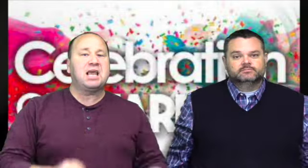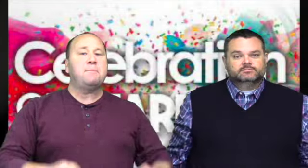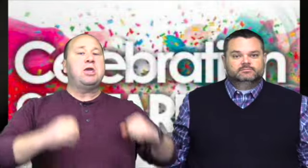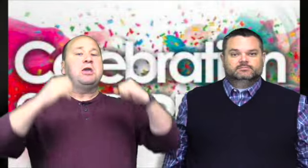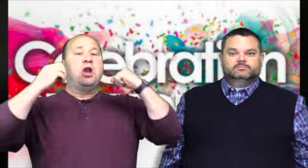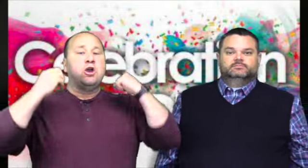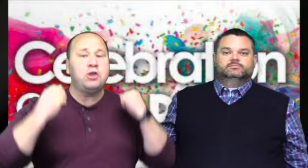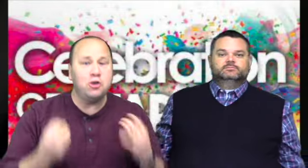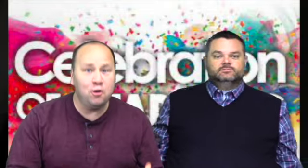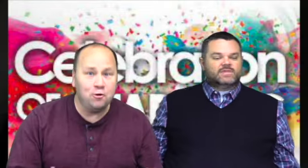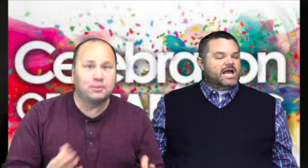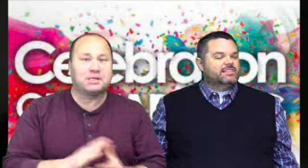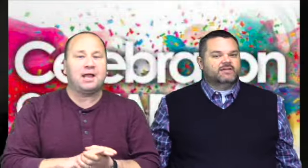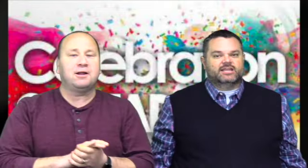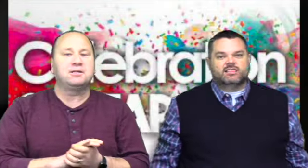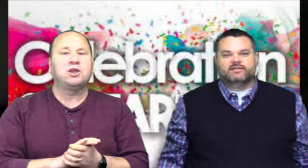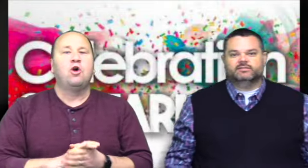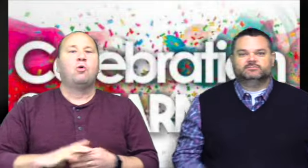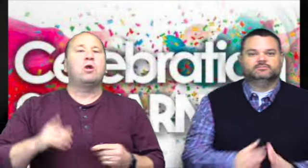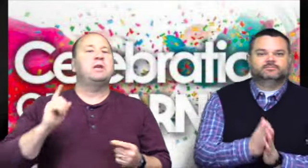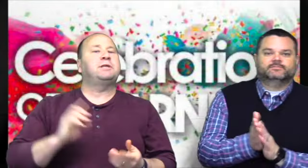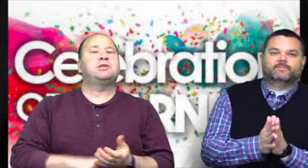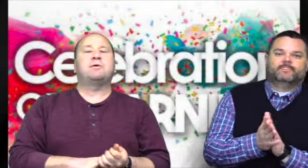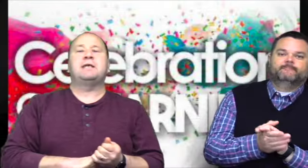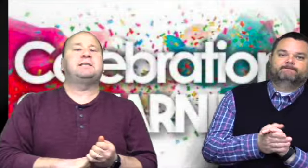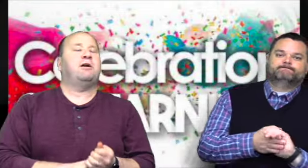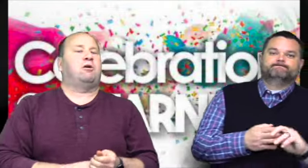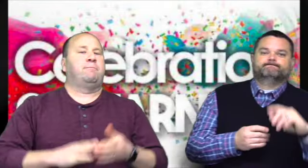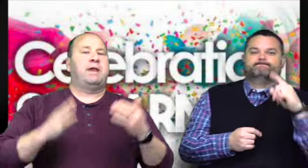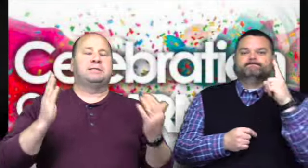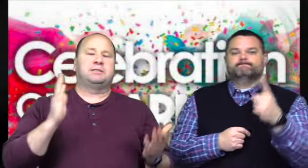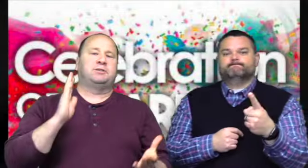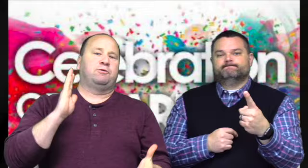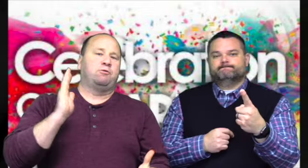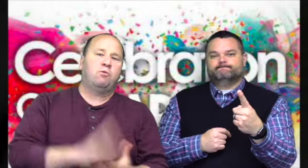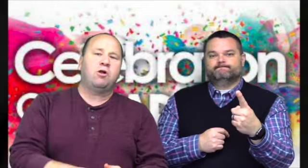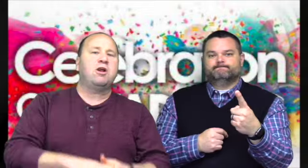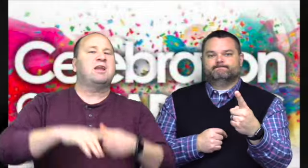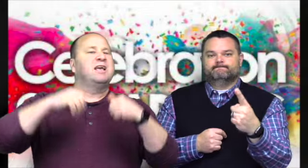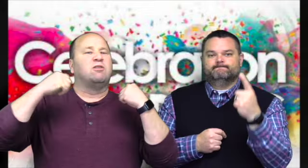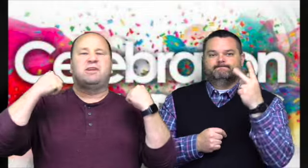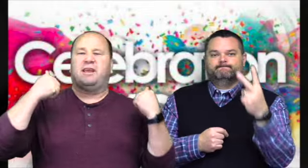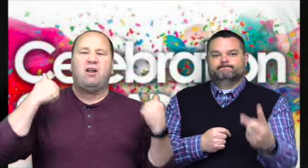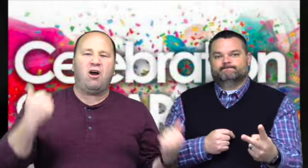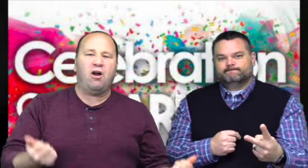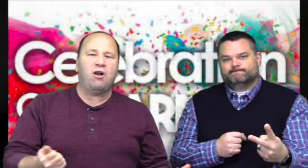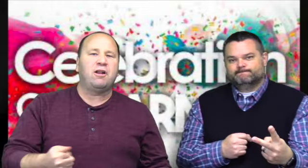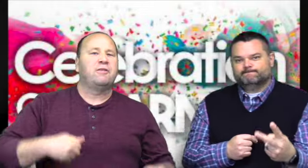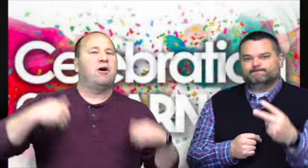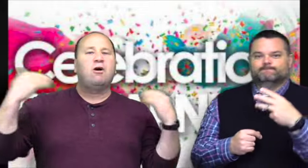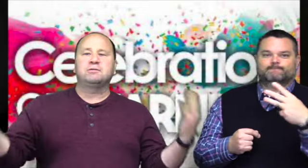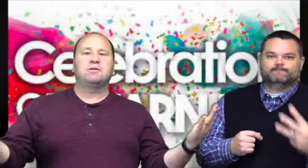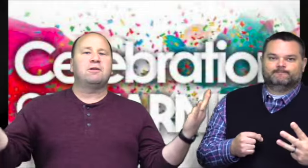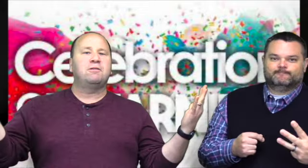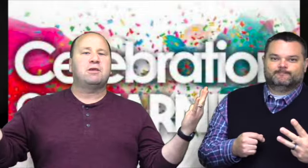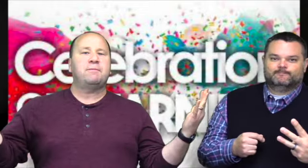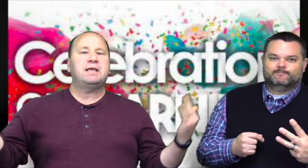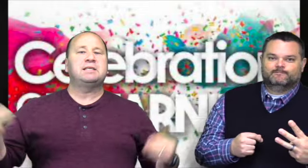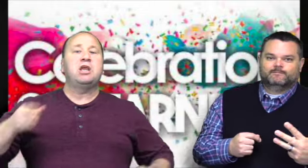be huge, Tigers. We're gonna be showcasing our amazing student work, looking at art, the halls are gonna look amazing. Now